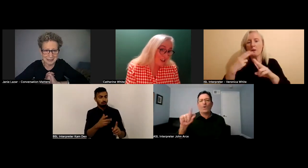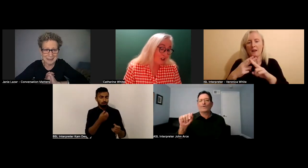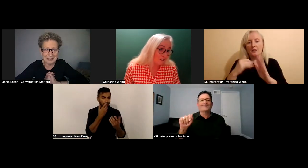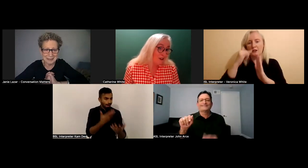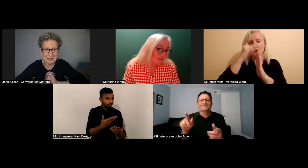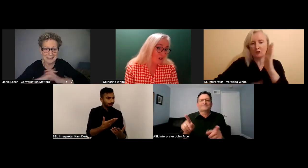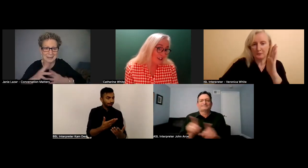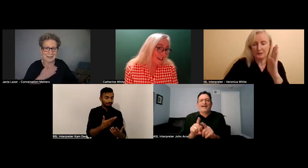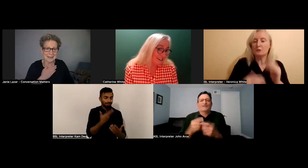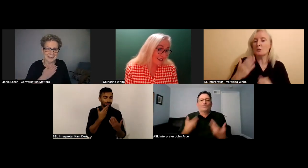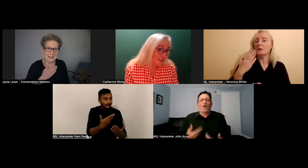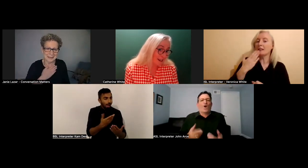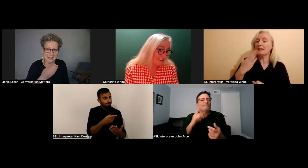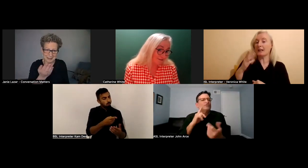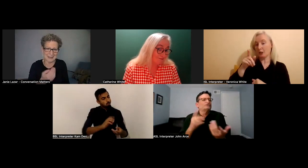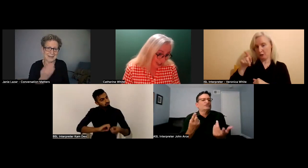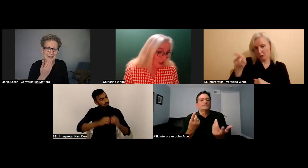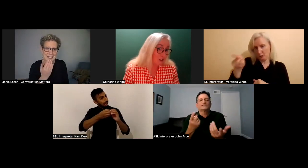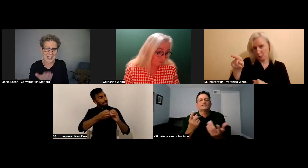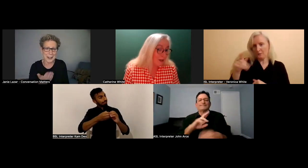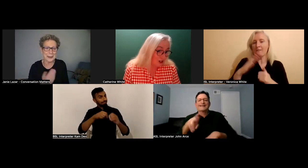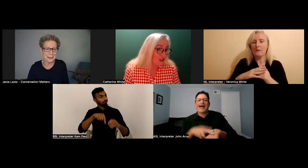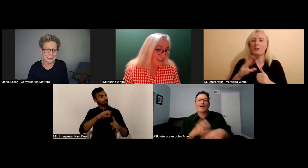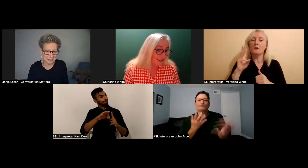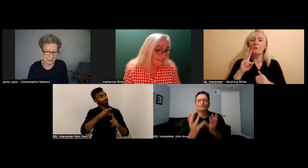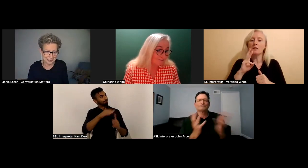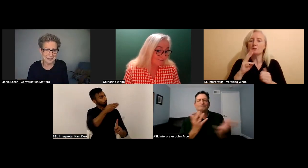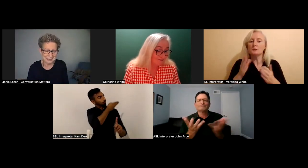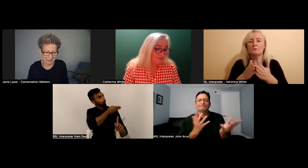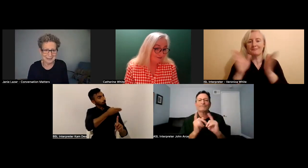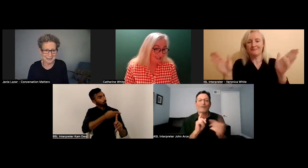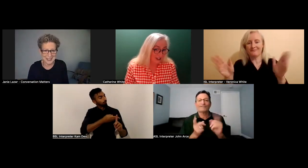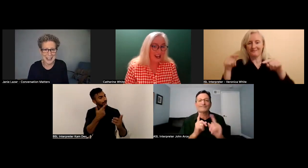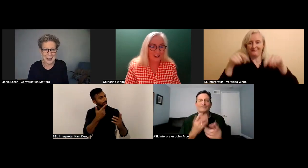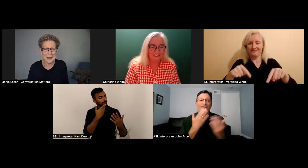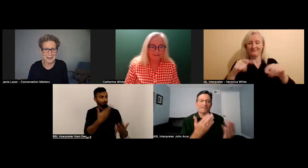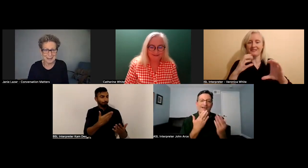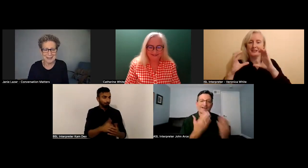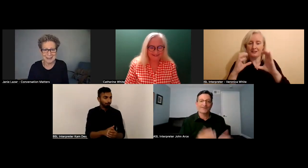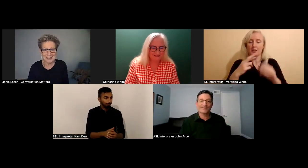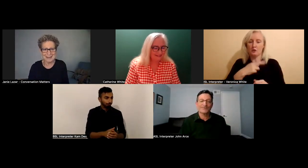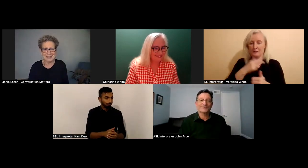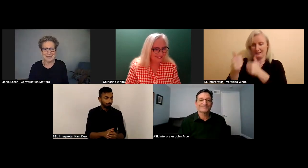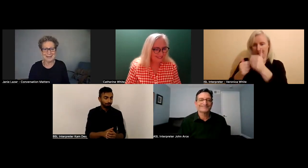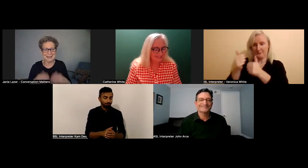So thank you for creating that space. Thank you. Appreciate it. Thank you.